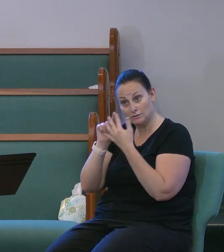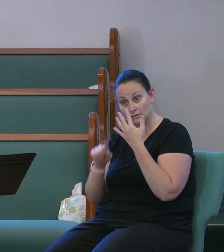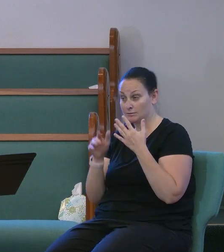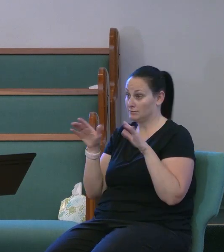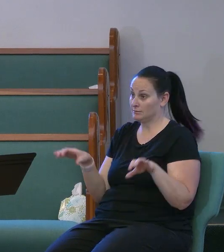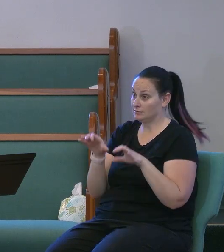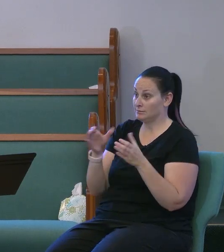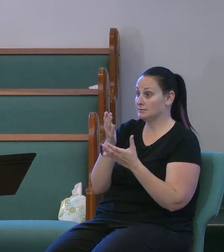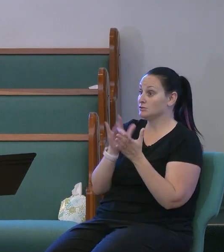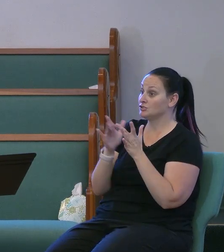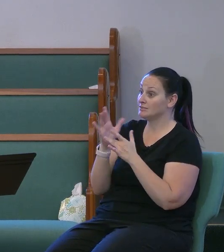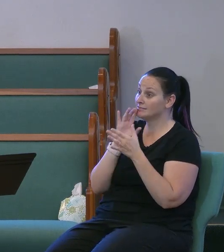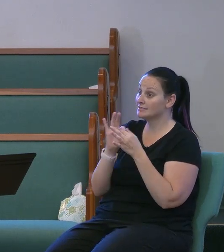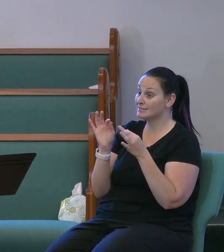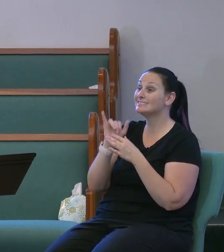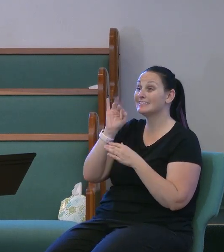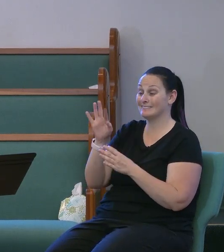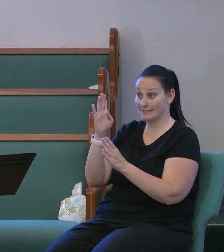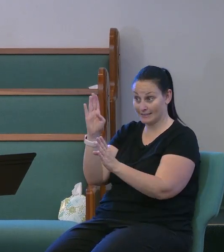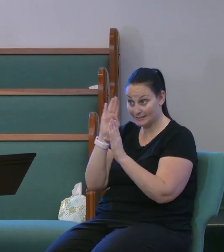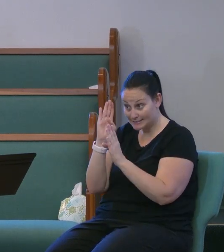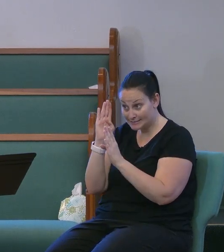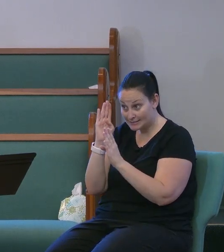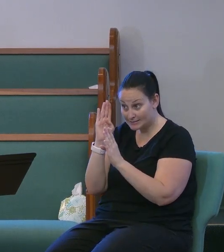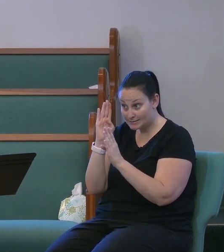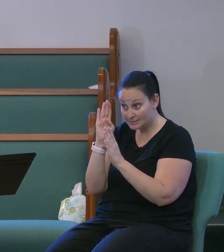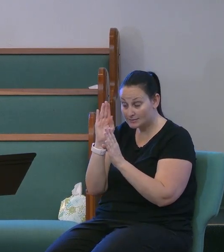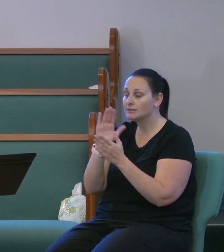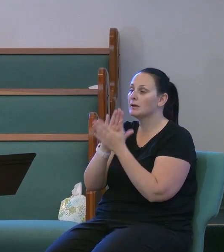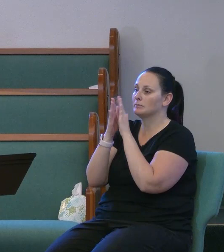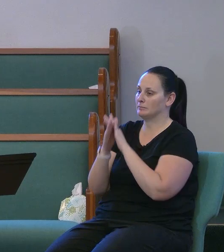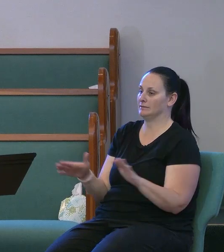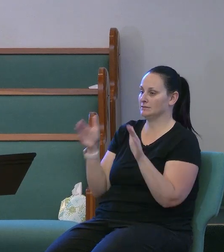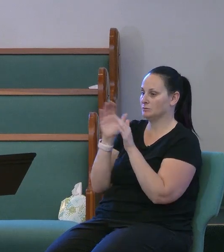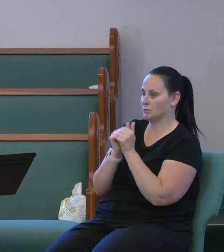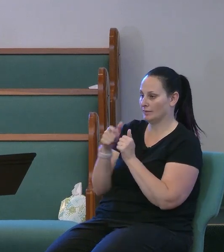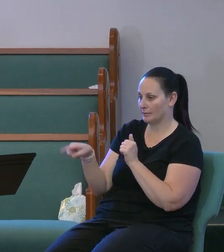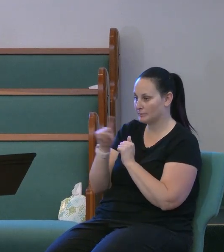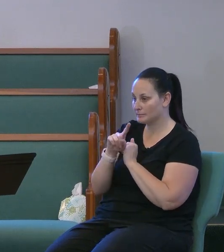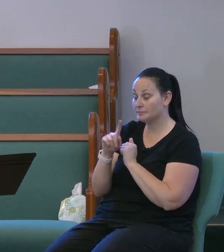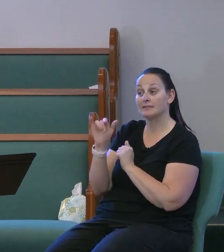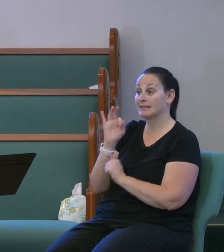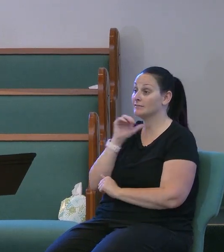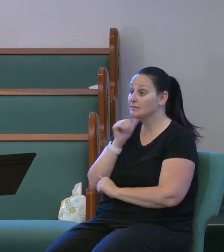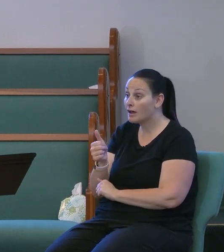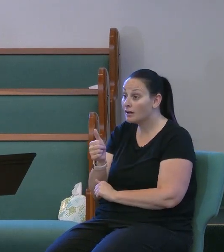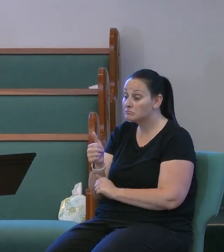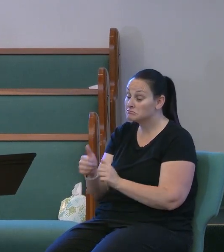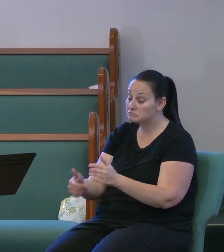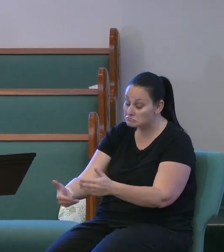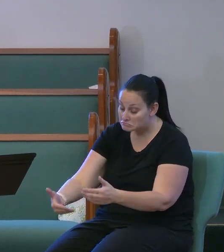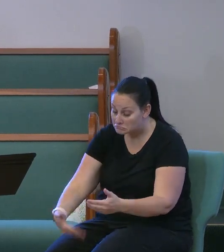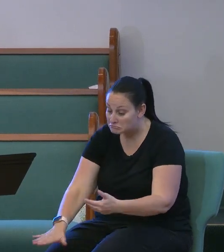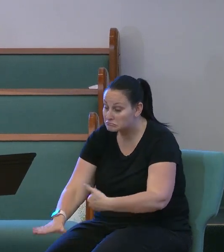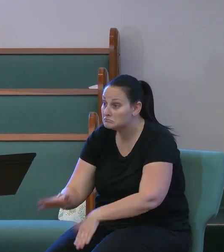Jesus says. If they listen to you, peace be upon them. If they don't, shake the dust from your